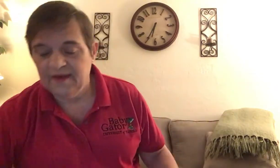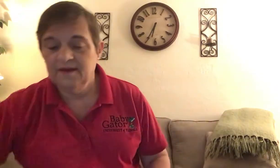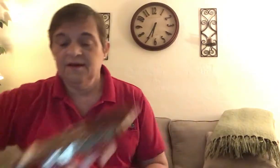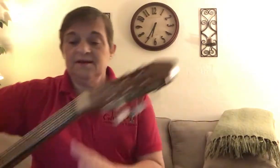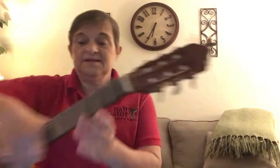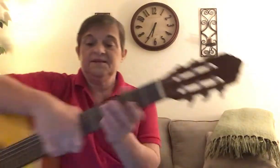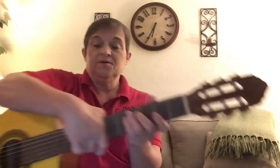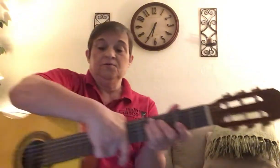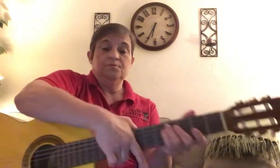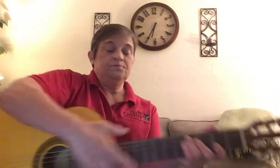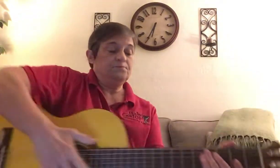So.